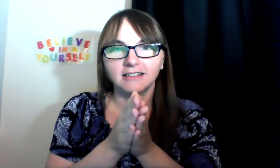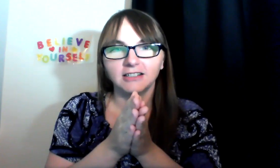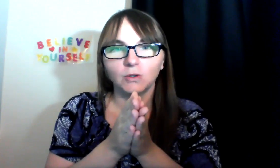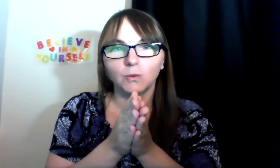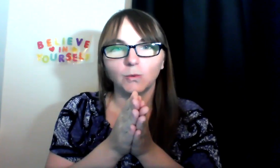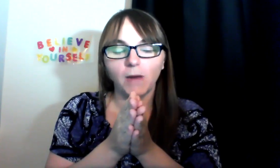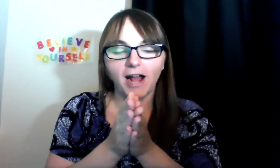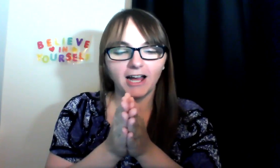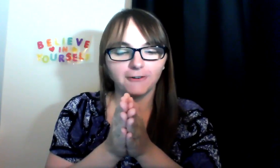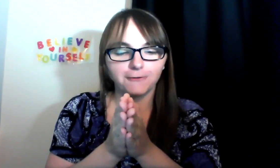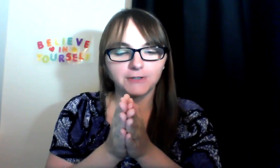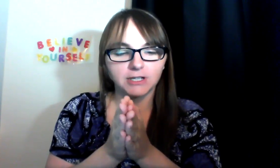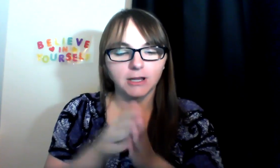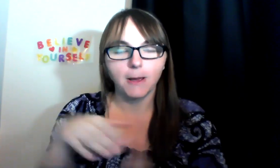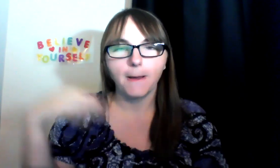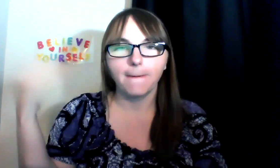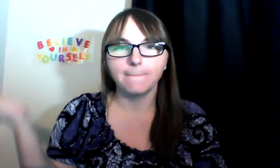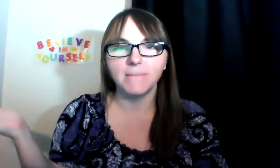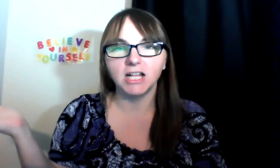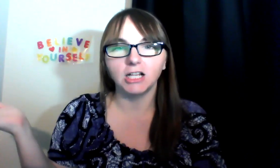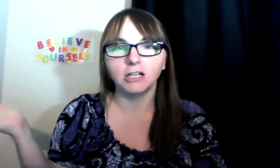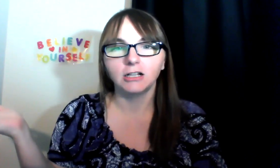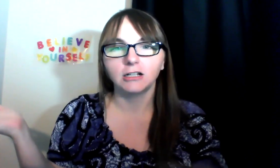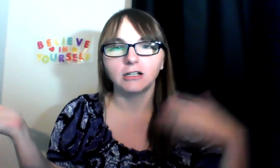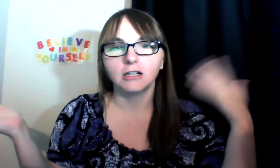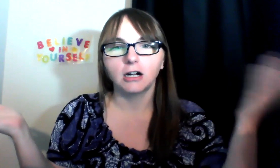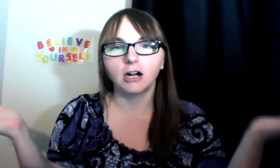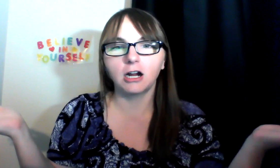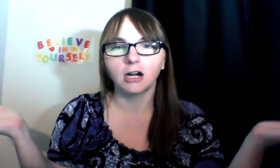Raft. Milk, ck.